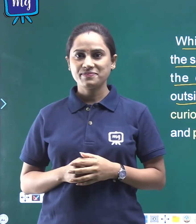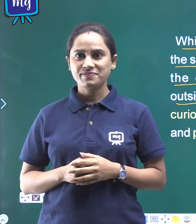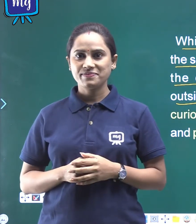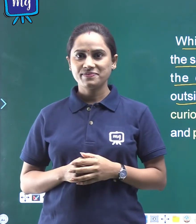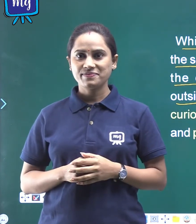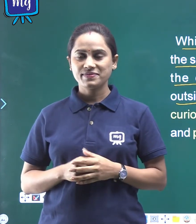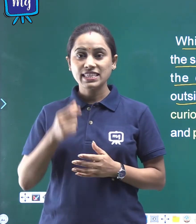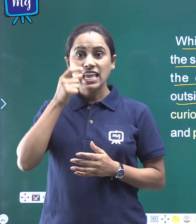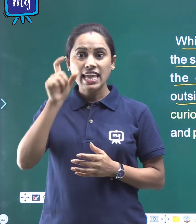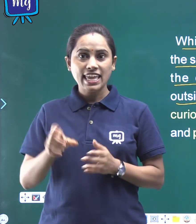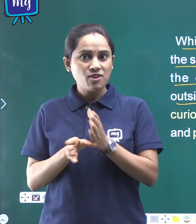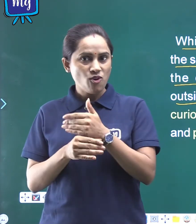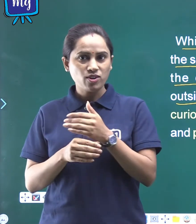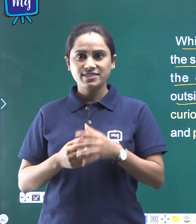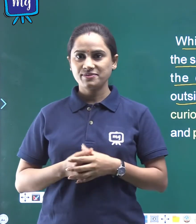He was